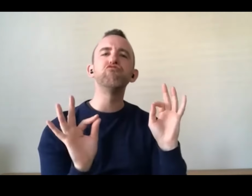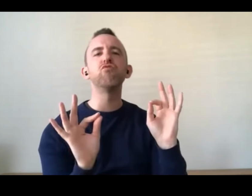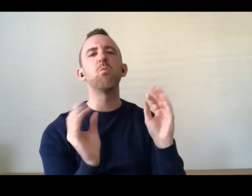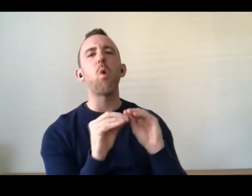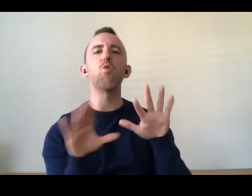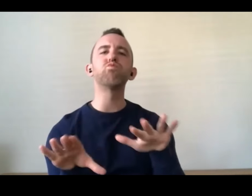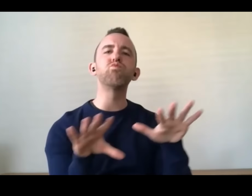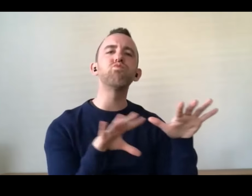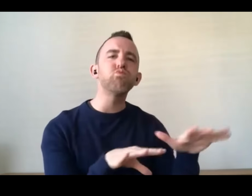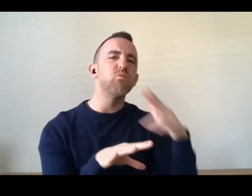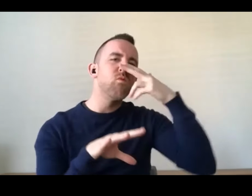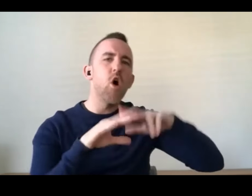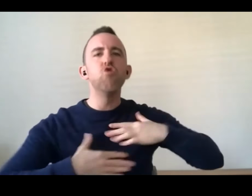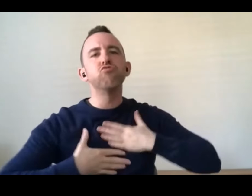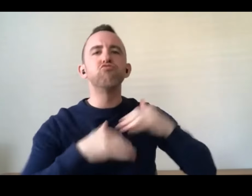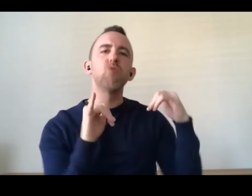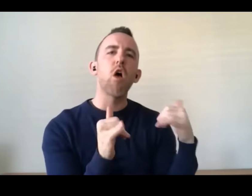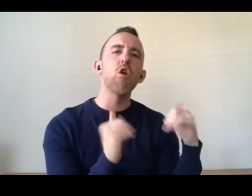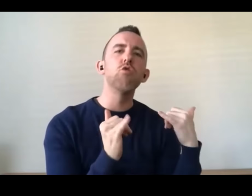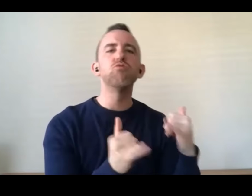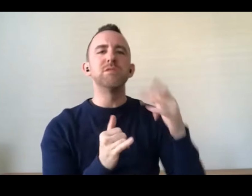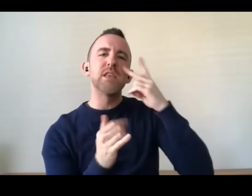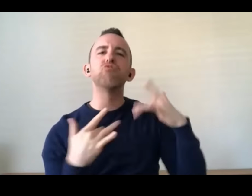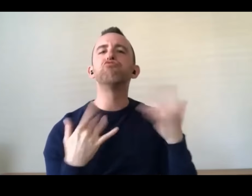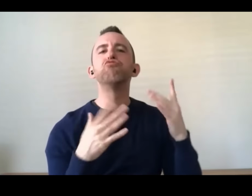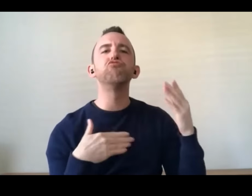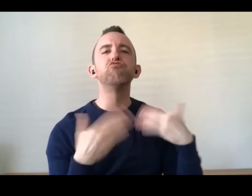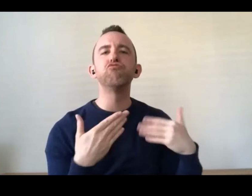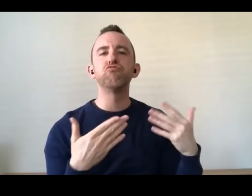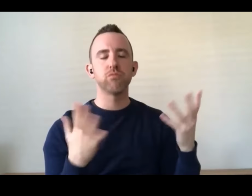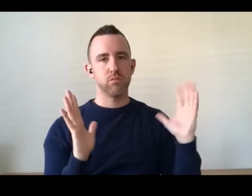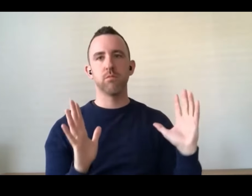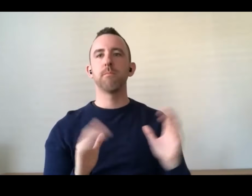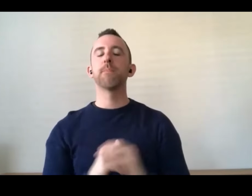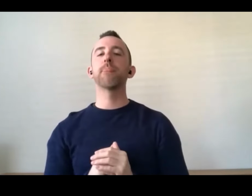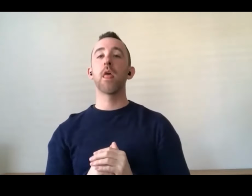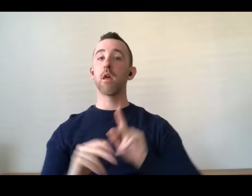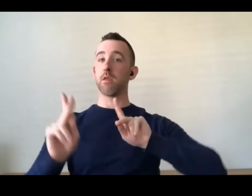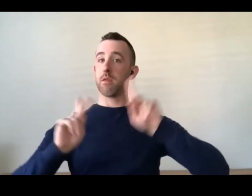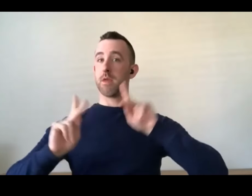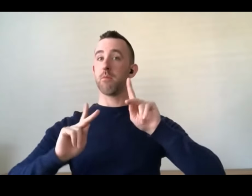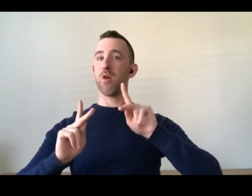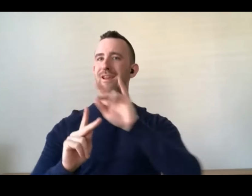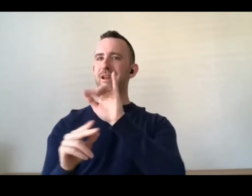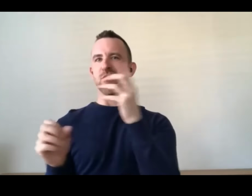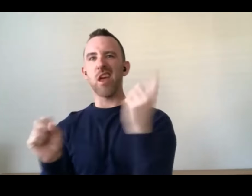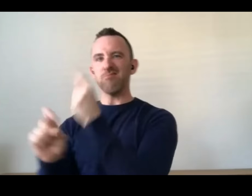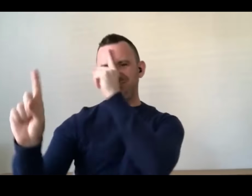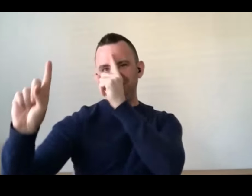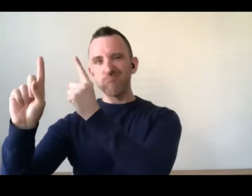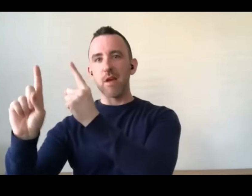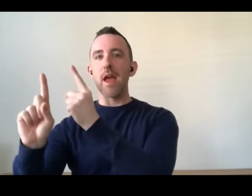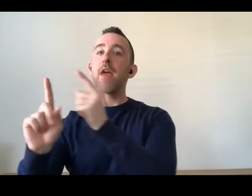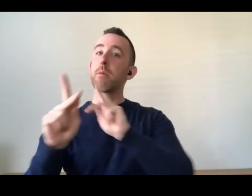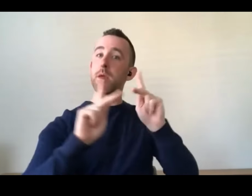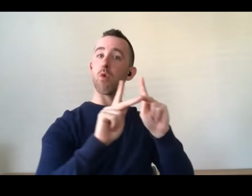We're just going to have some fun and we're going to play around and see how it goes. The people in the in it to win it category and the people in the just